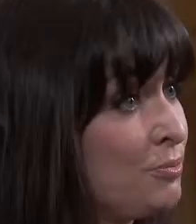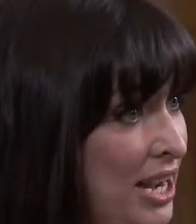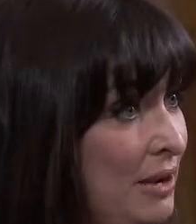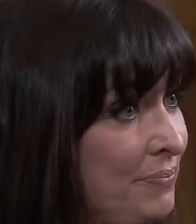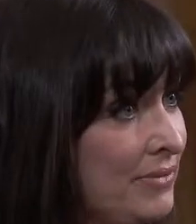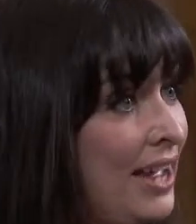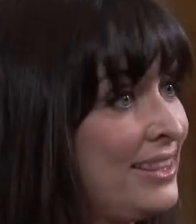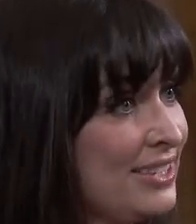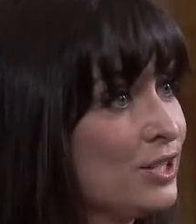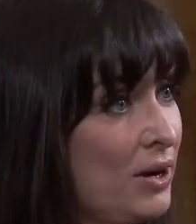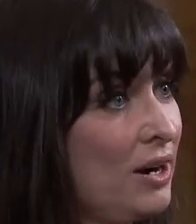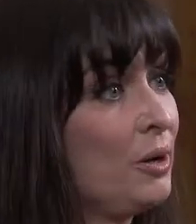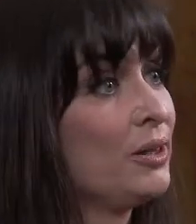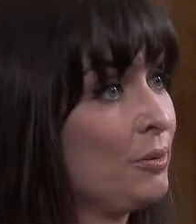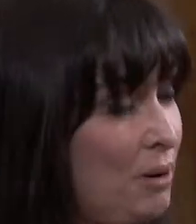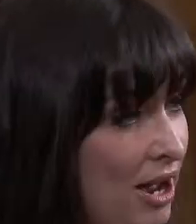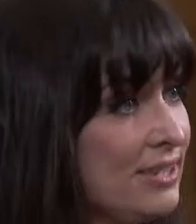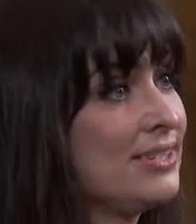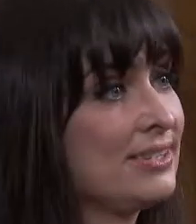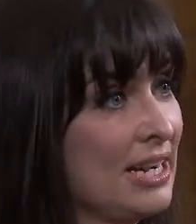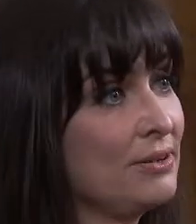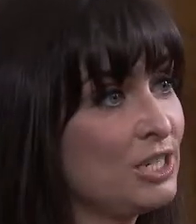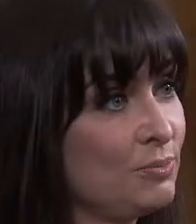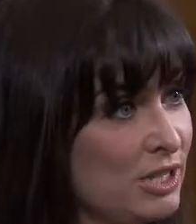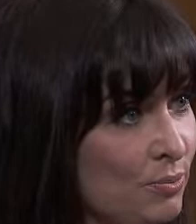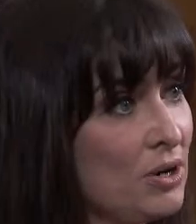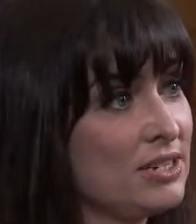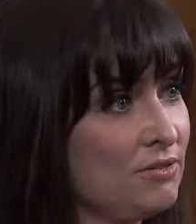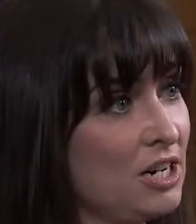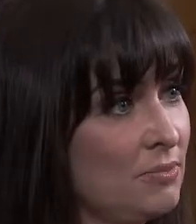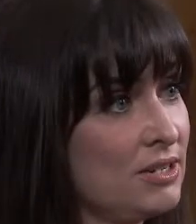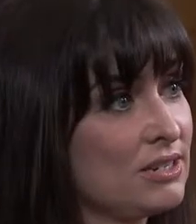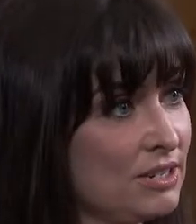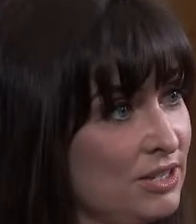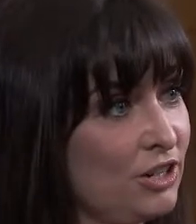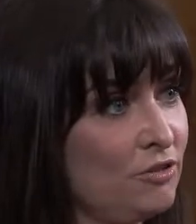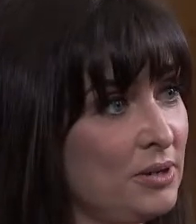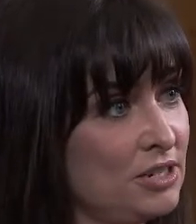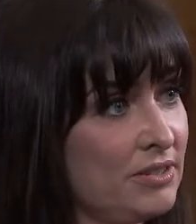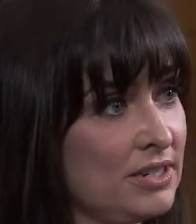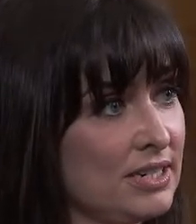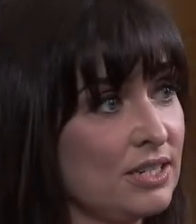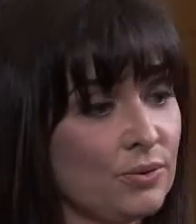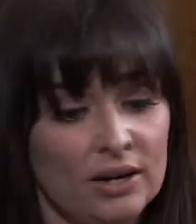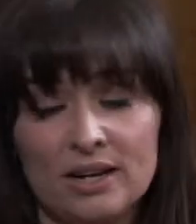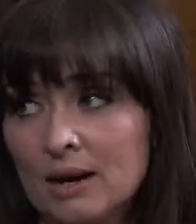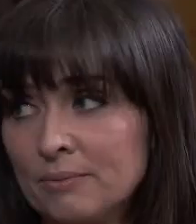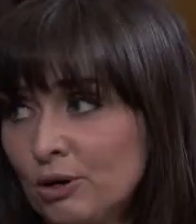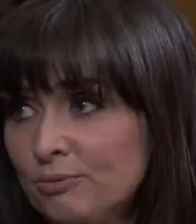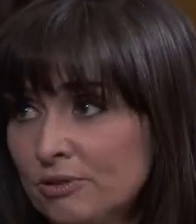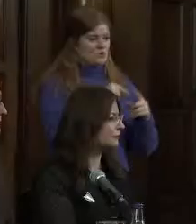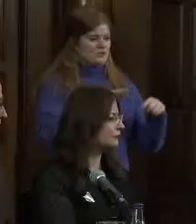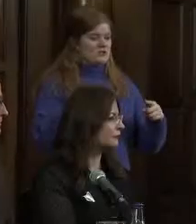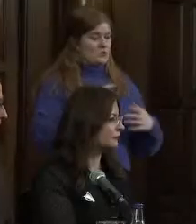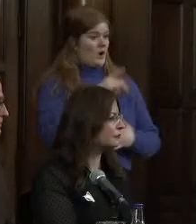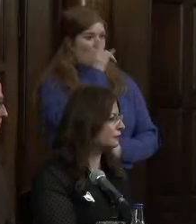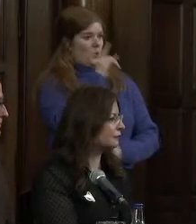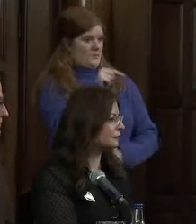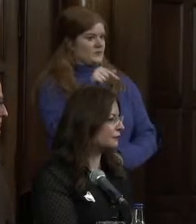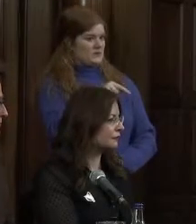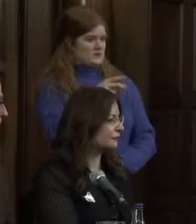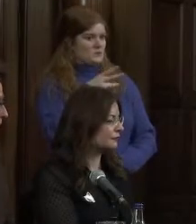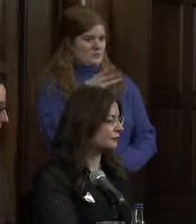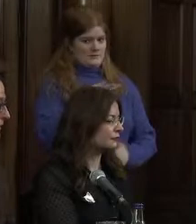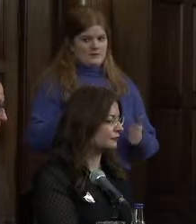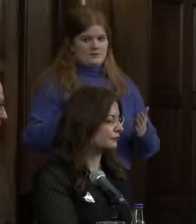are to blame. And this is where the policies now need to be supporting farmers to conserve biodiversity. So I'm hopeful that that's